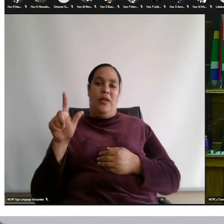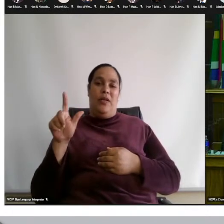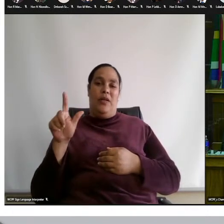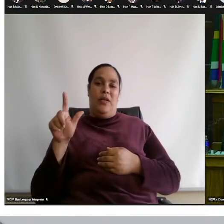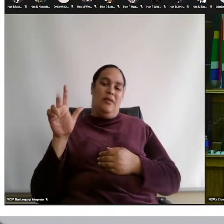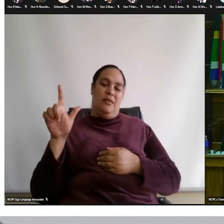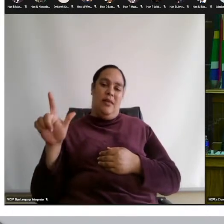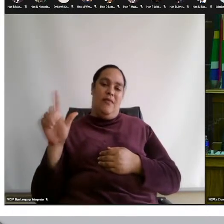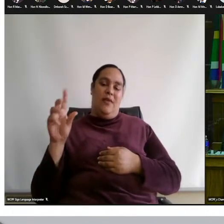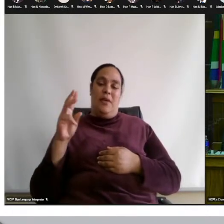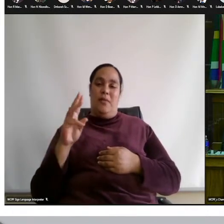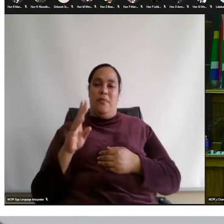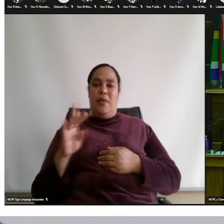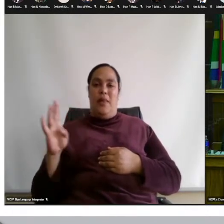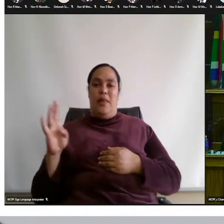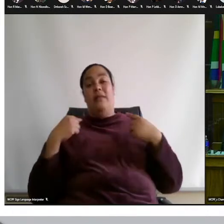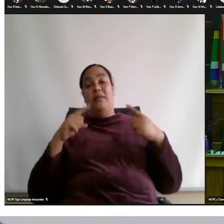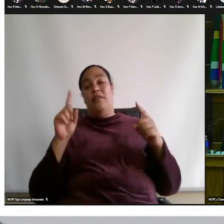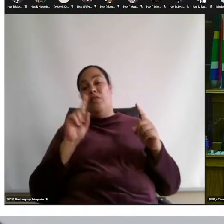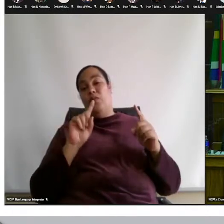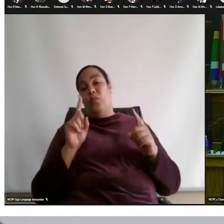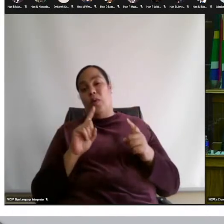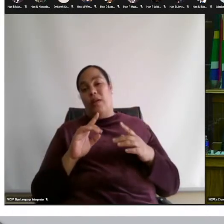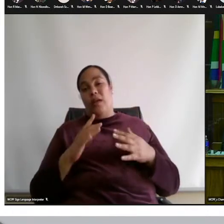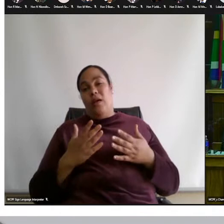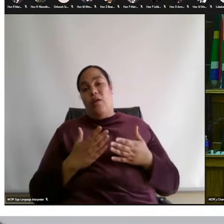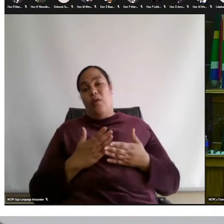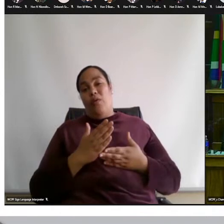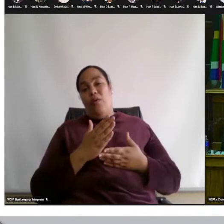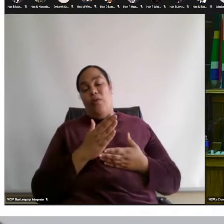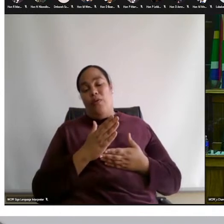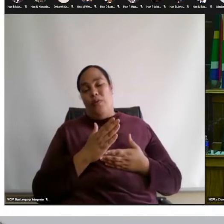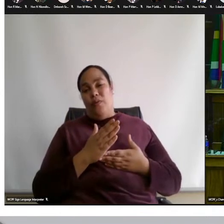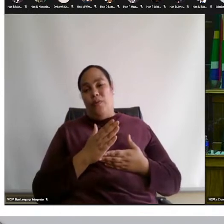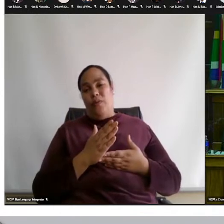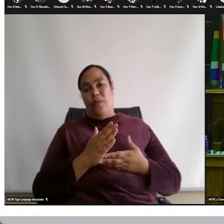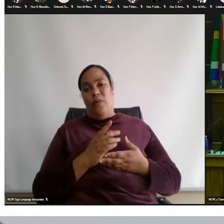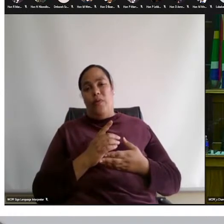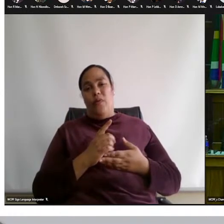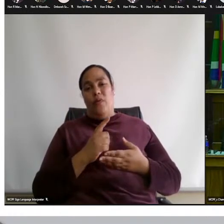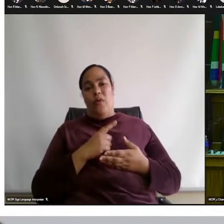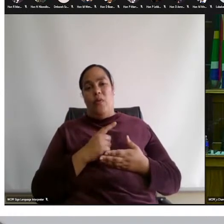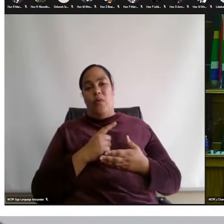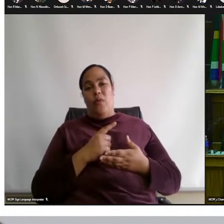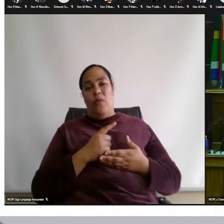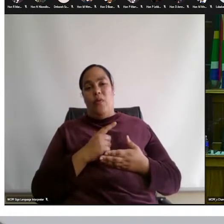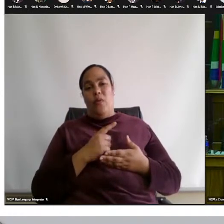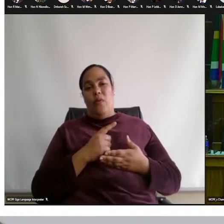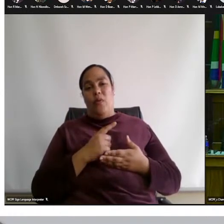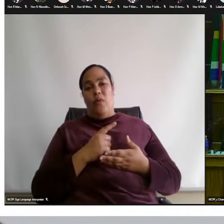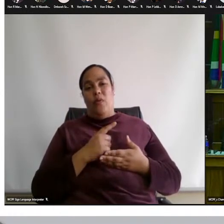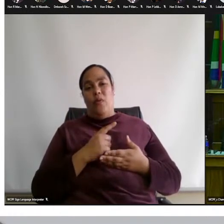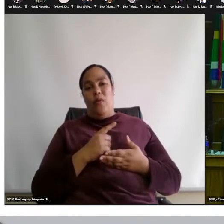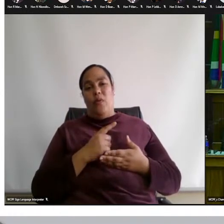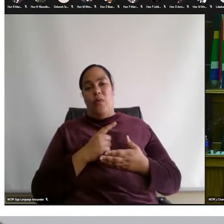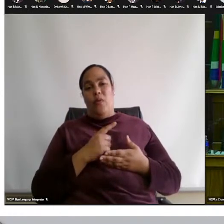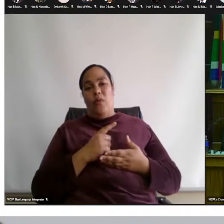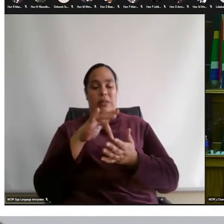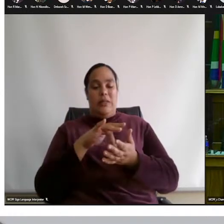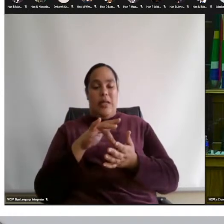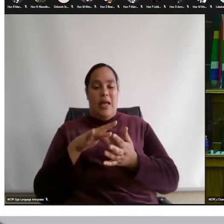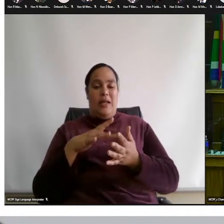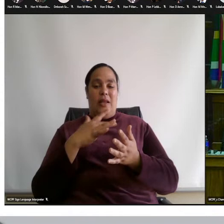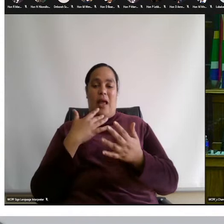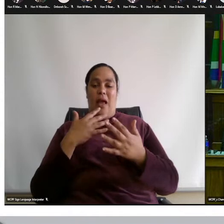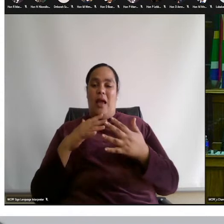The success is, of course, first and foremost due to the model. The sites and the entrepreneurs